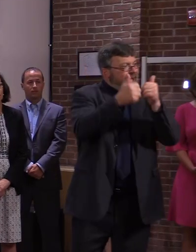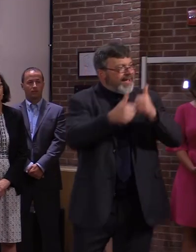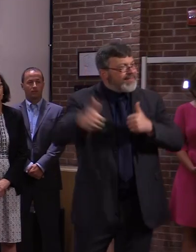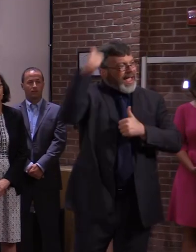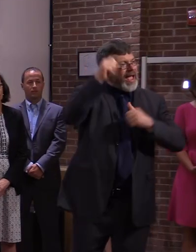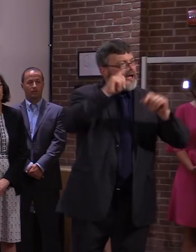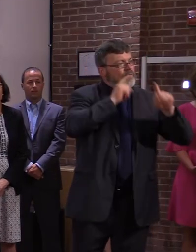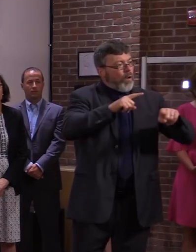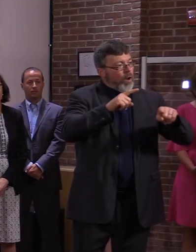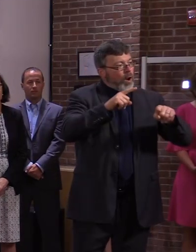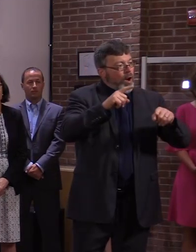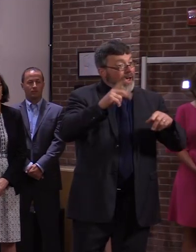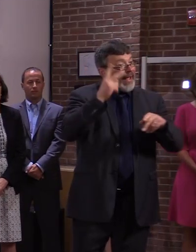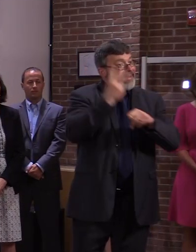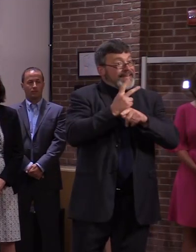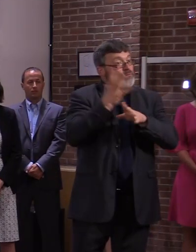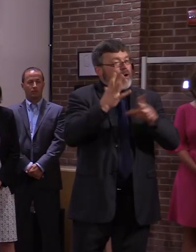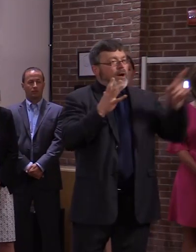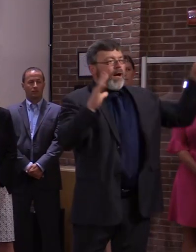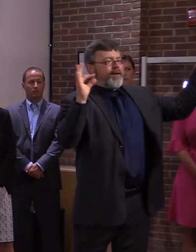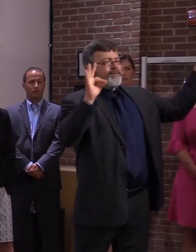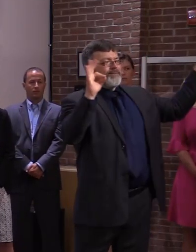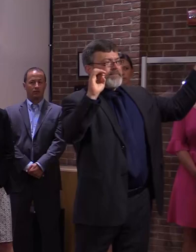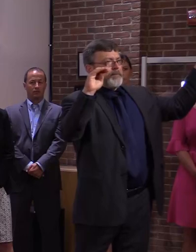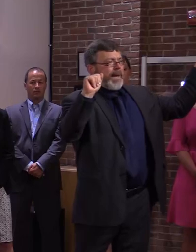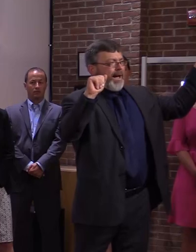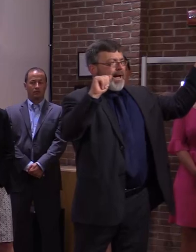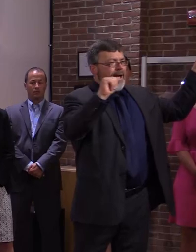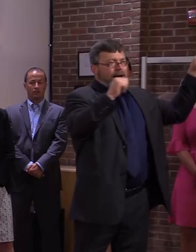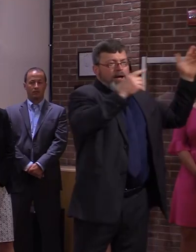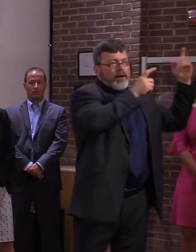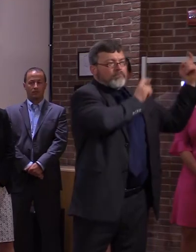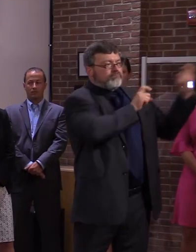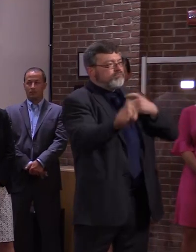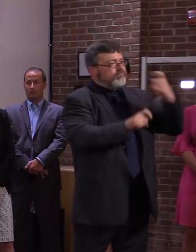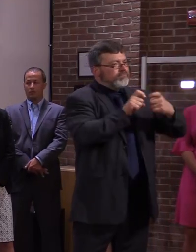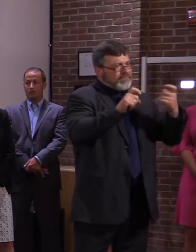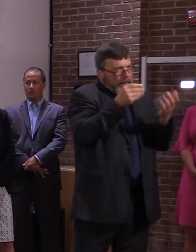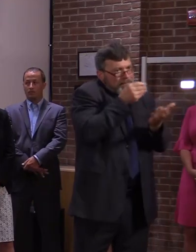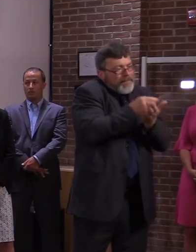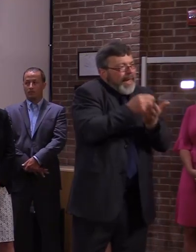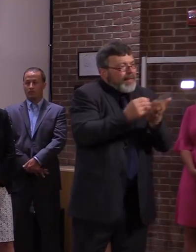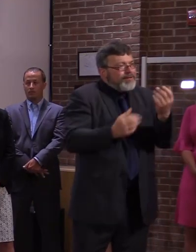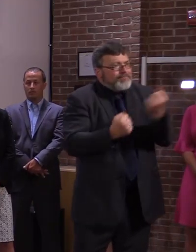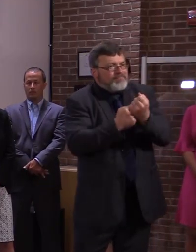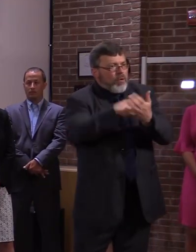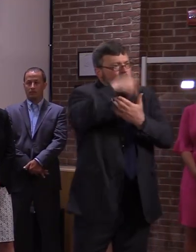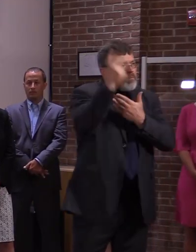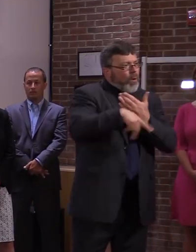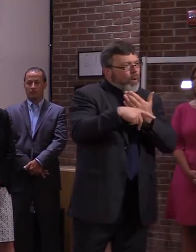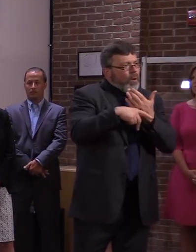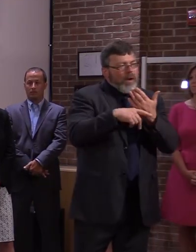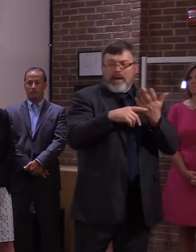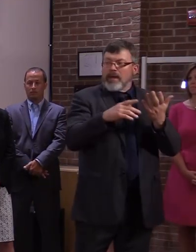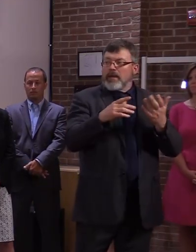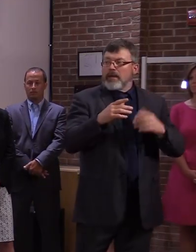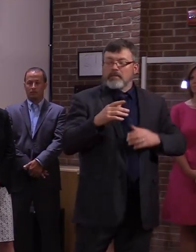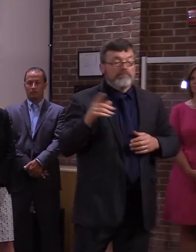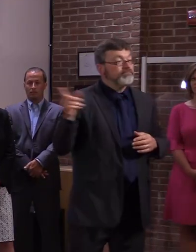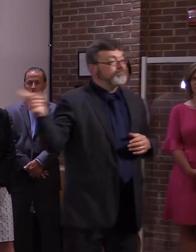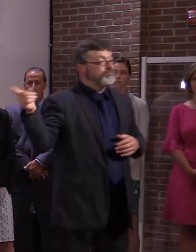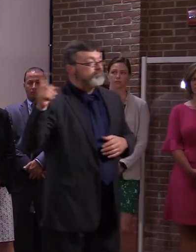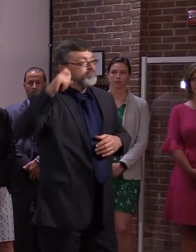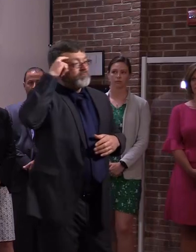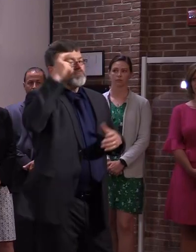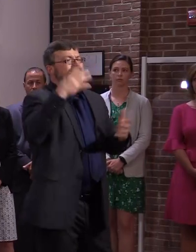FEMA funding. I'm wondering if you can talk a little bit about what that will look like and what it will do. We'll talk about this in greater detail